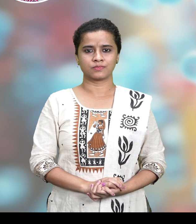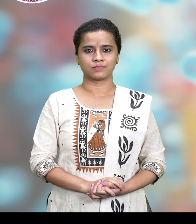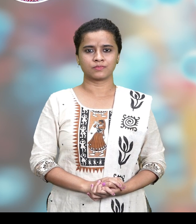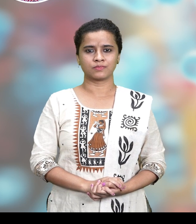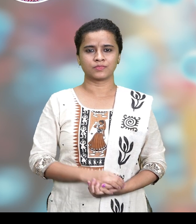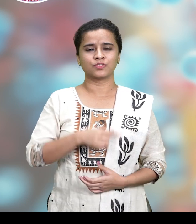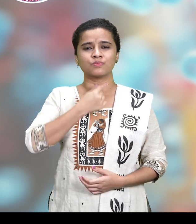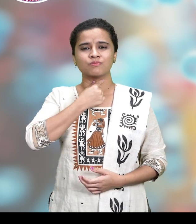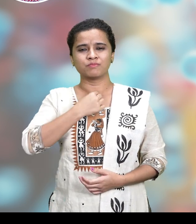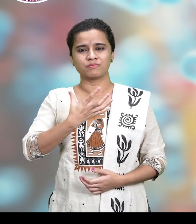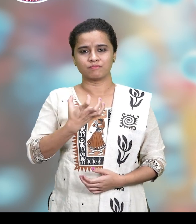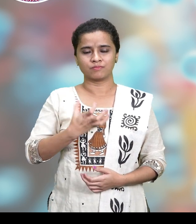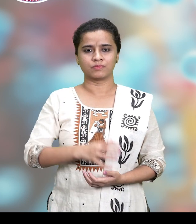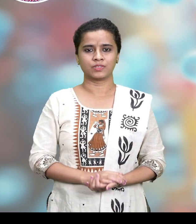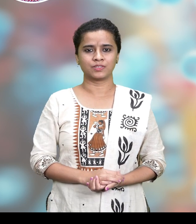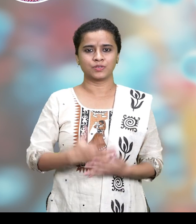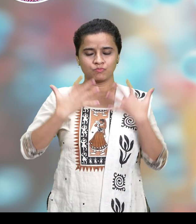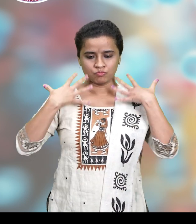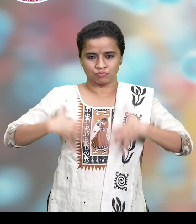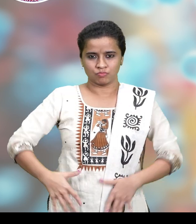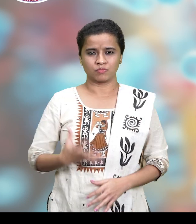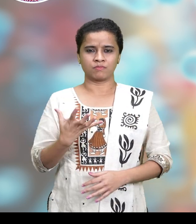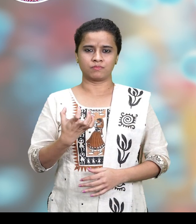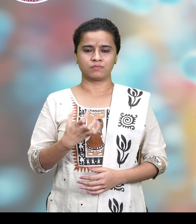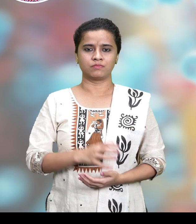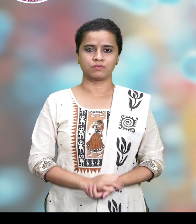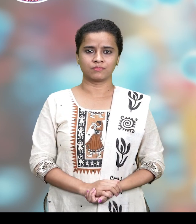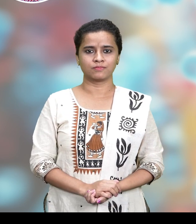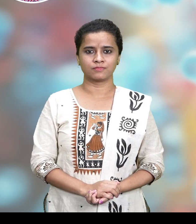sore throat, body pains.